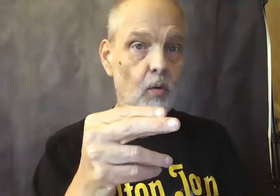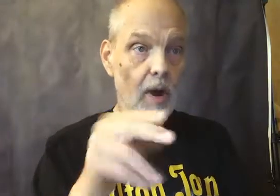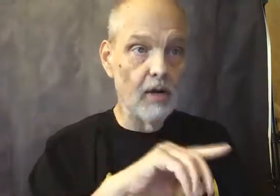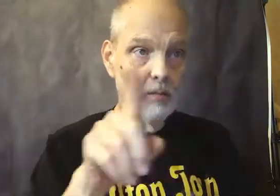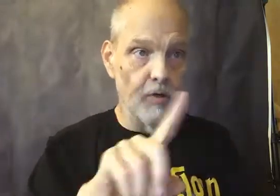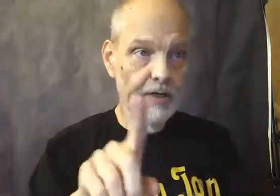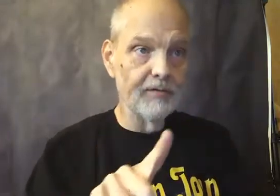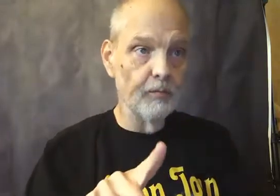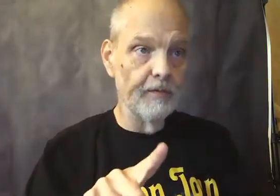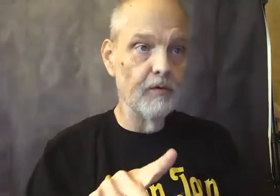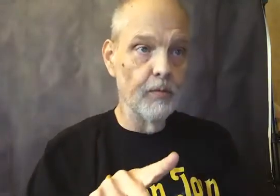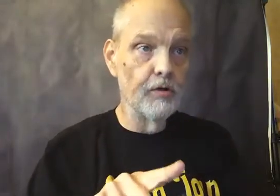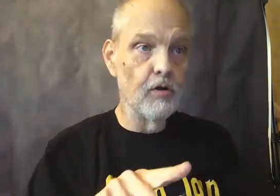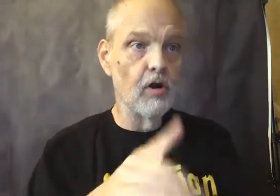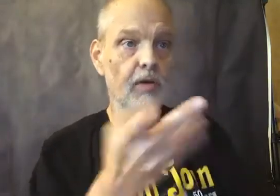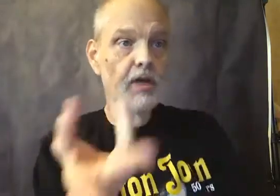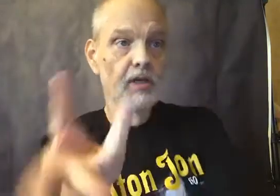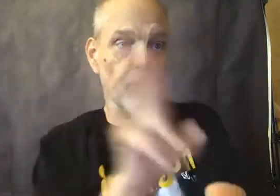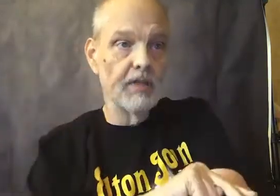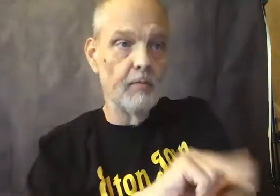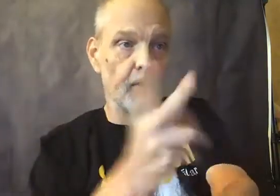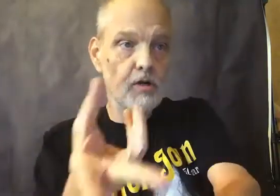where the burn is. If you burn your arm, you would sign burn.